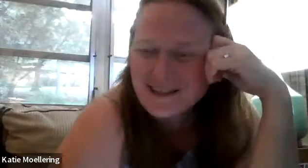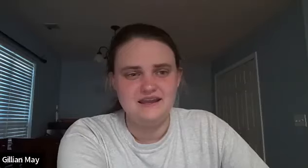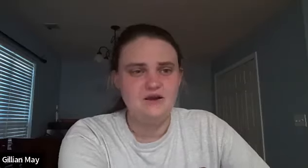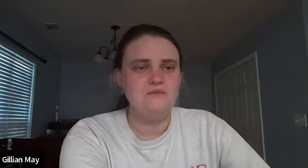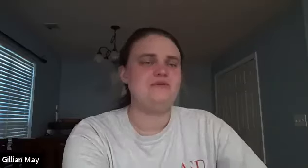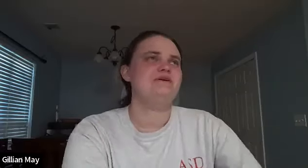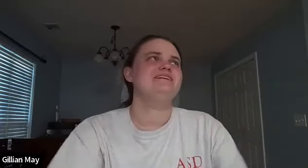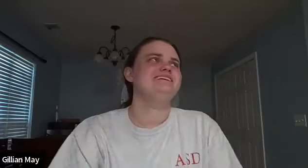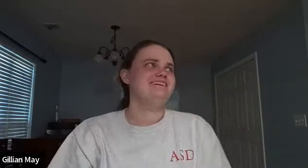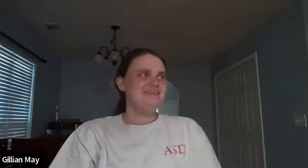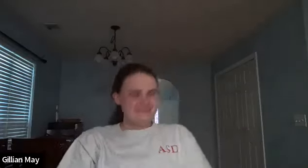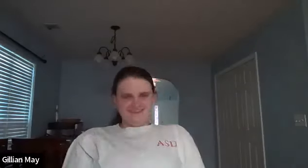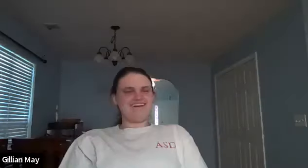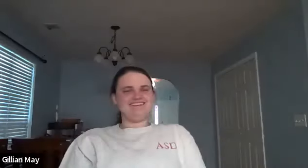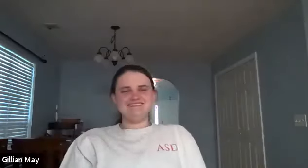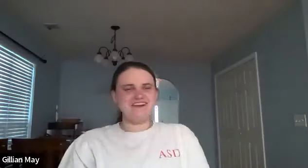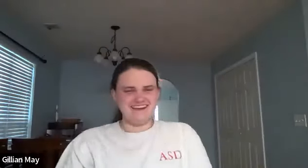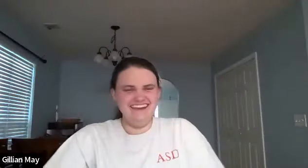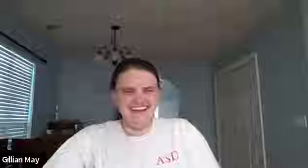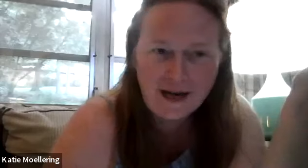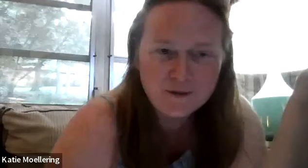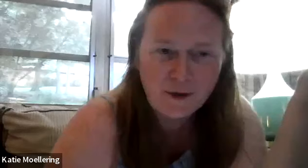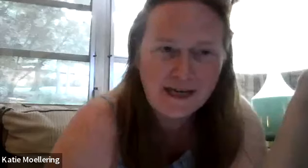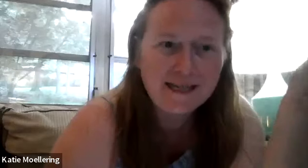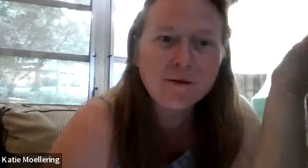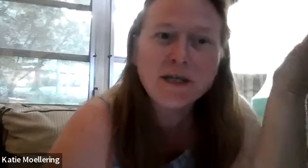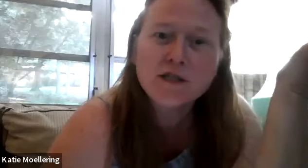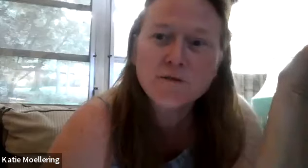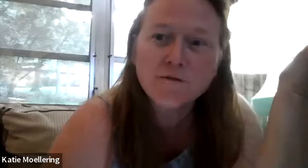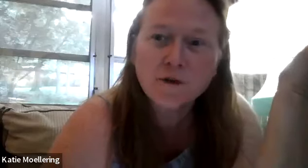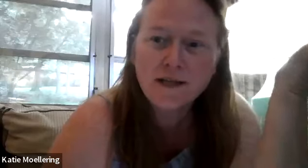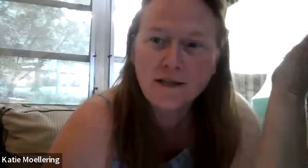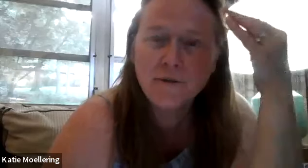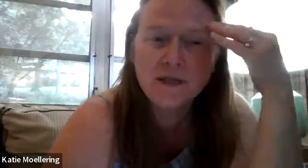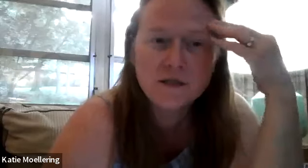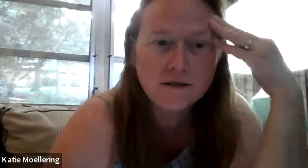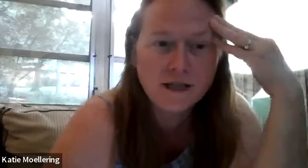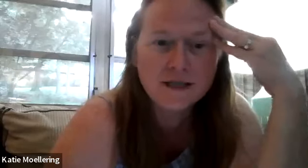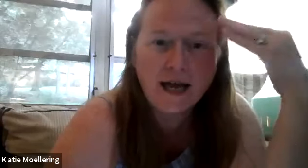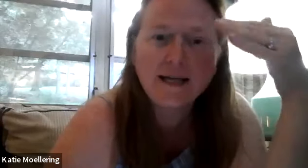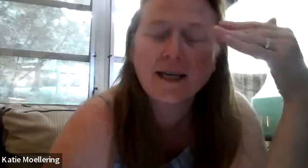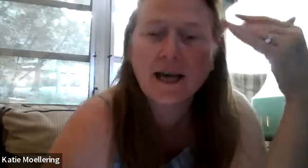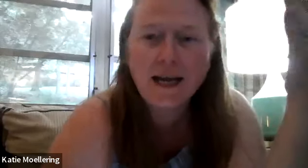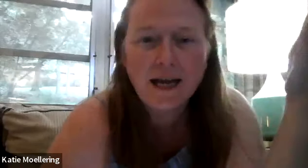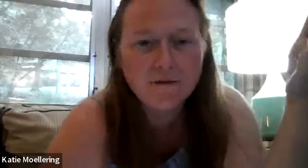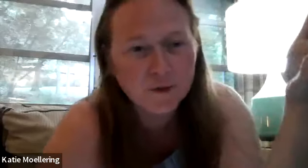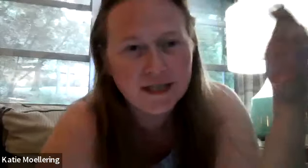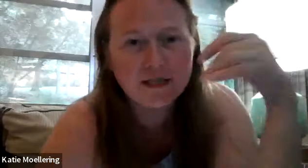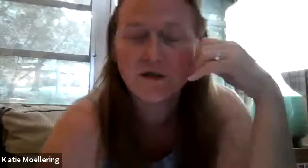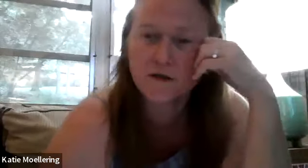Right. Oh my word. But we Guys. can do review next week and we can do we can do things like I have 3